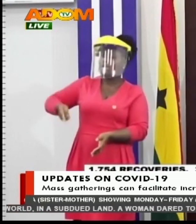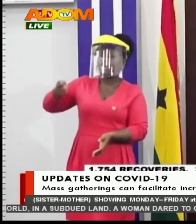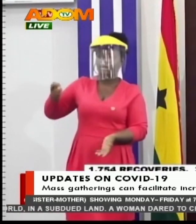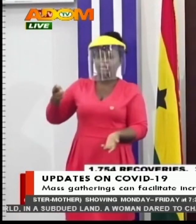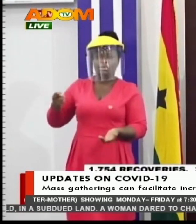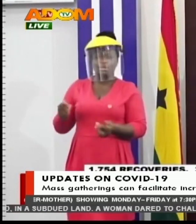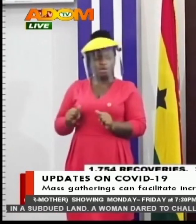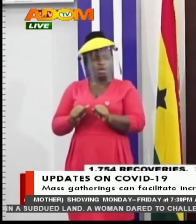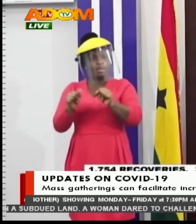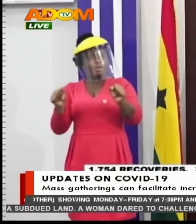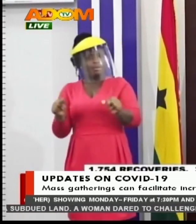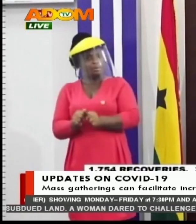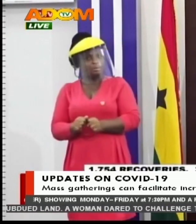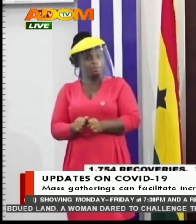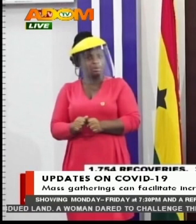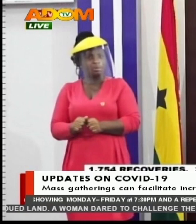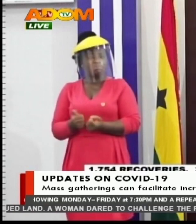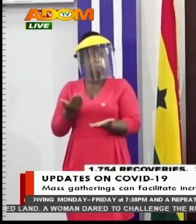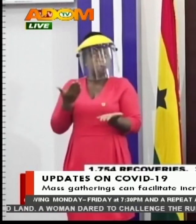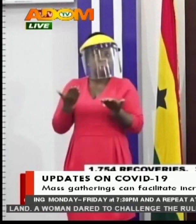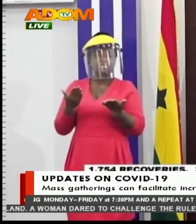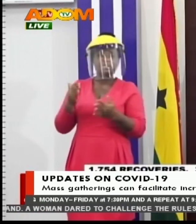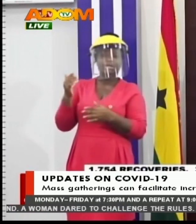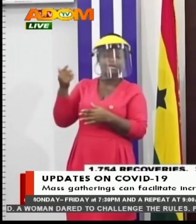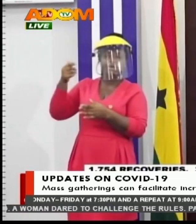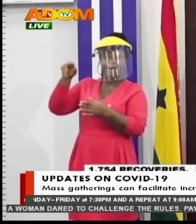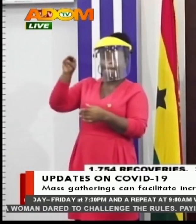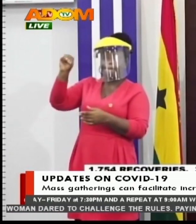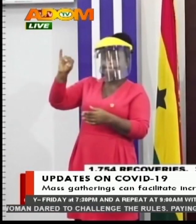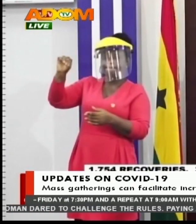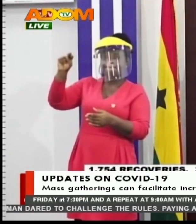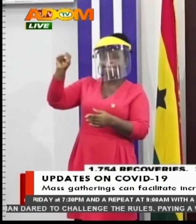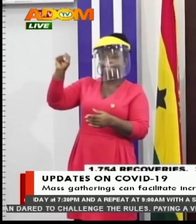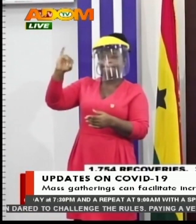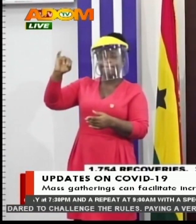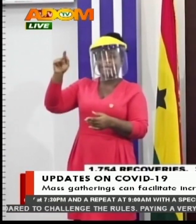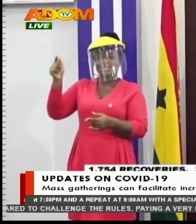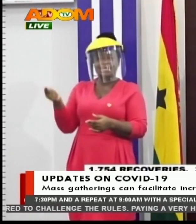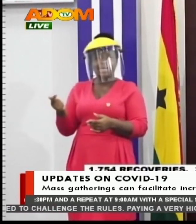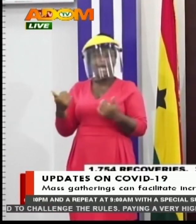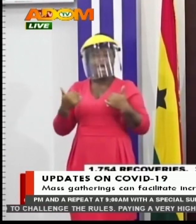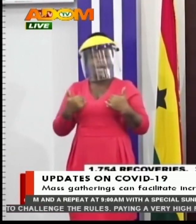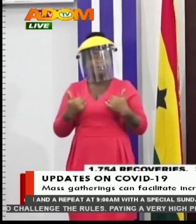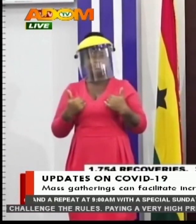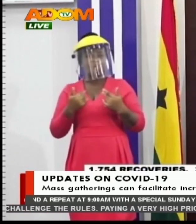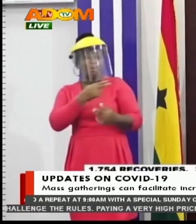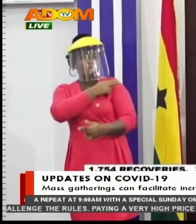obvious was that you do not see people wearing face masks. So it tells you clearly that there's a challenge about how they prevent disease in